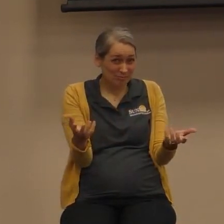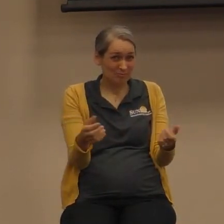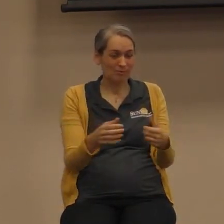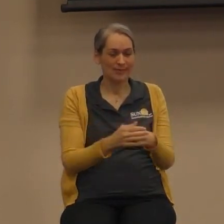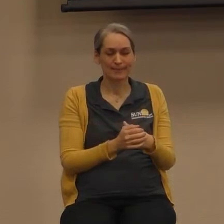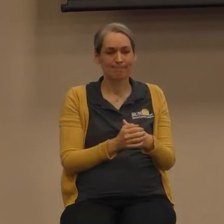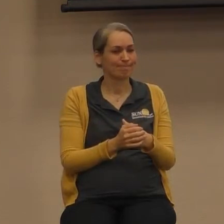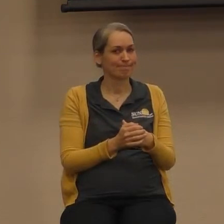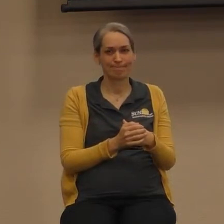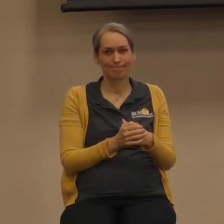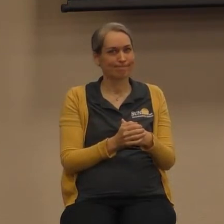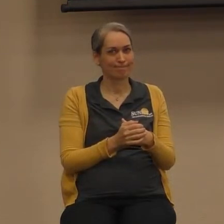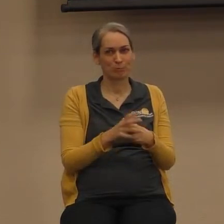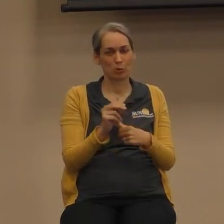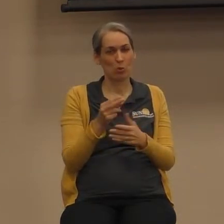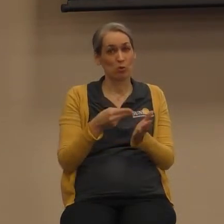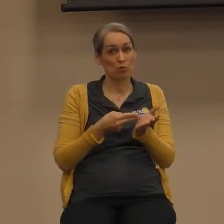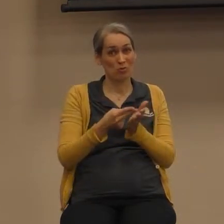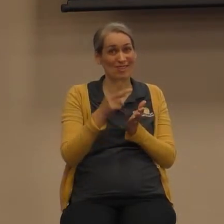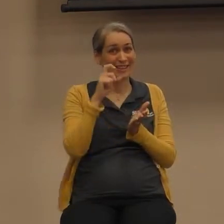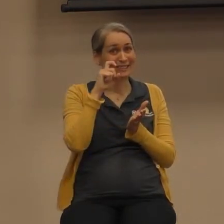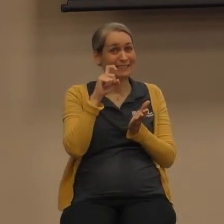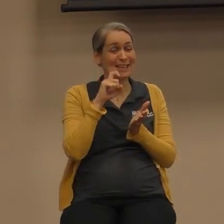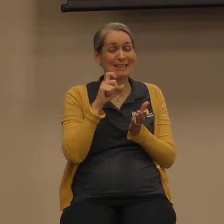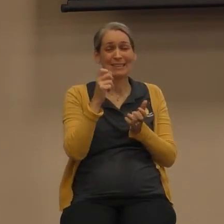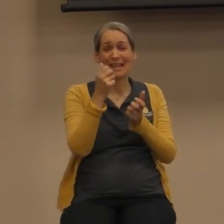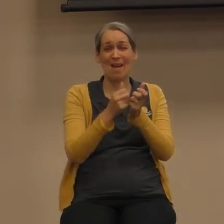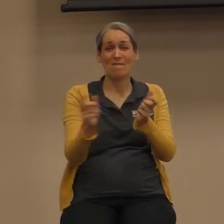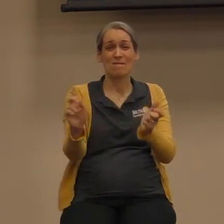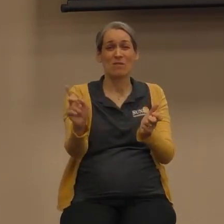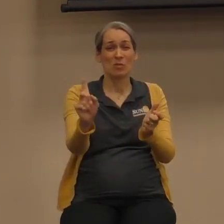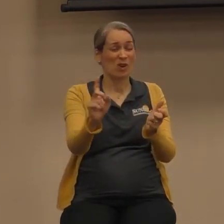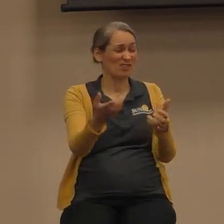Sex is all around us. We are not going to escape